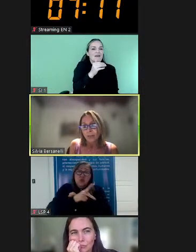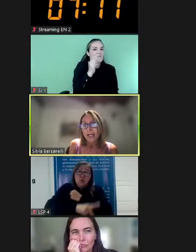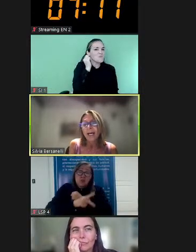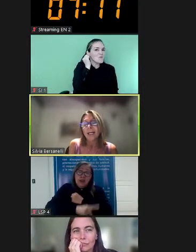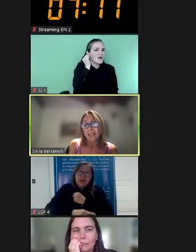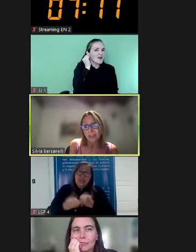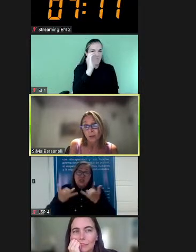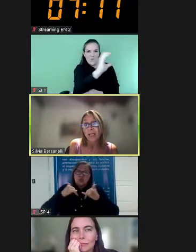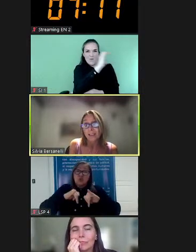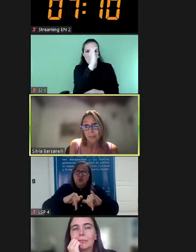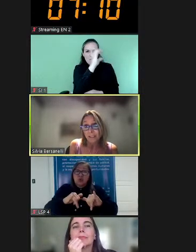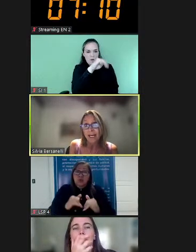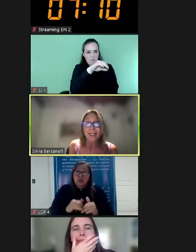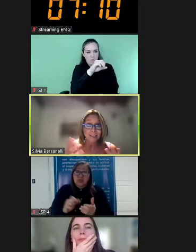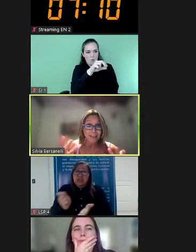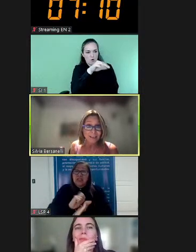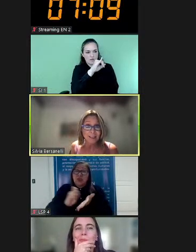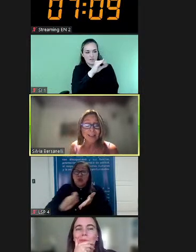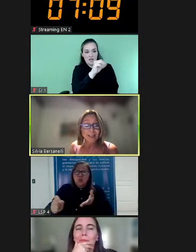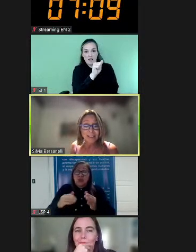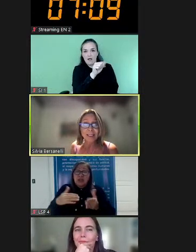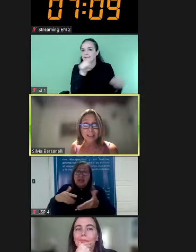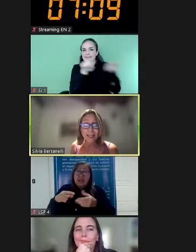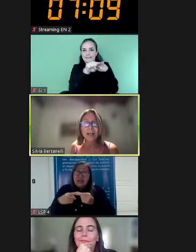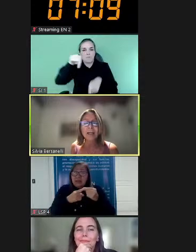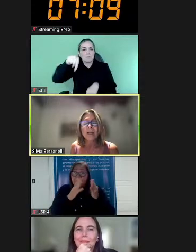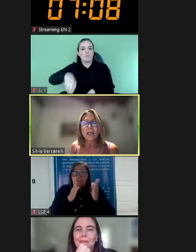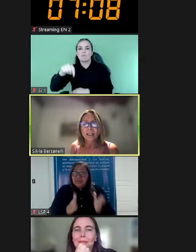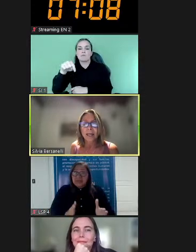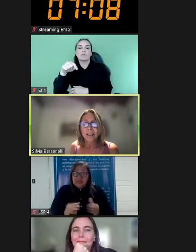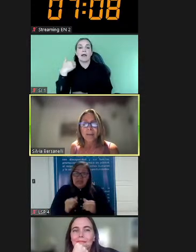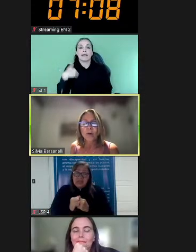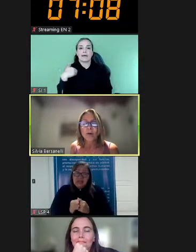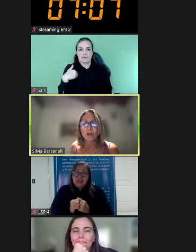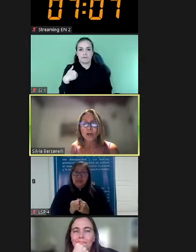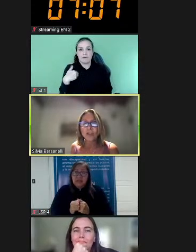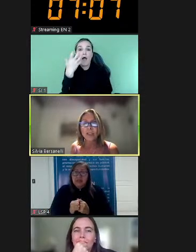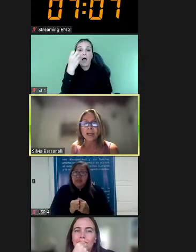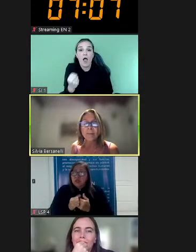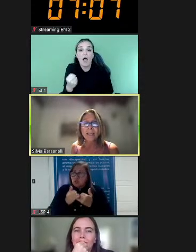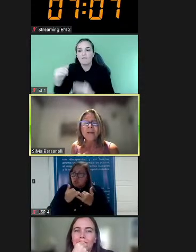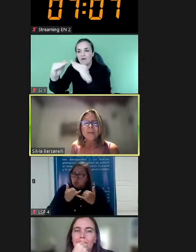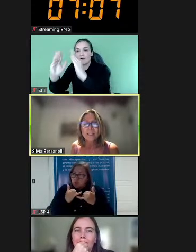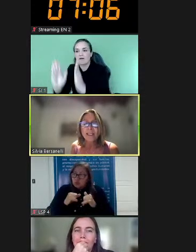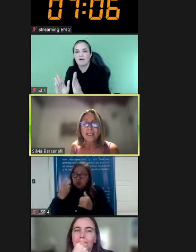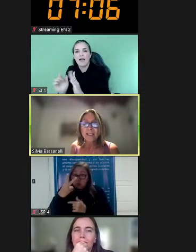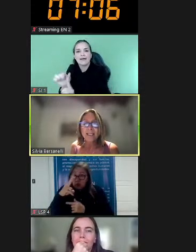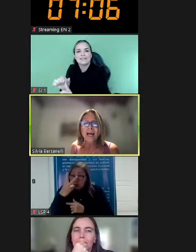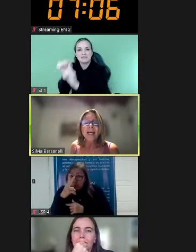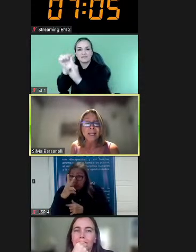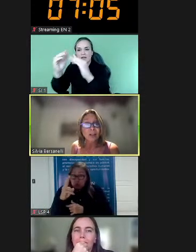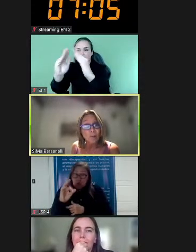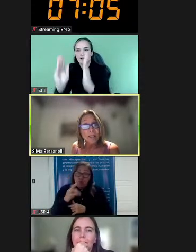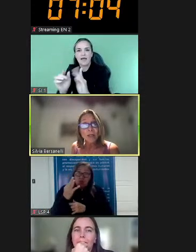saying argentina is a country that the state still has specialized schools so we have both systems and